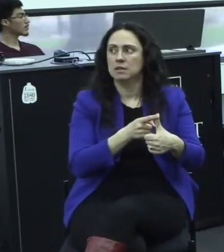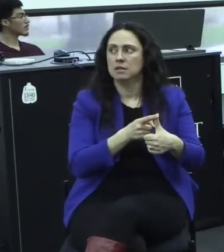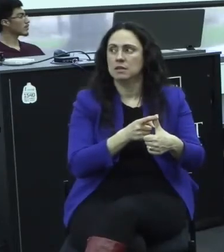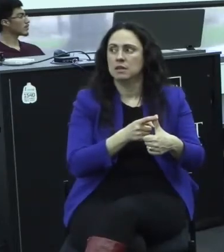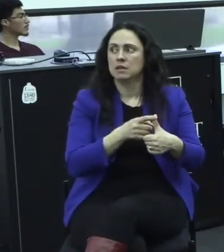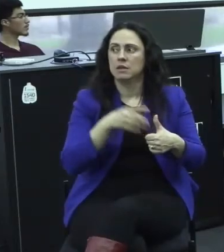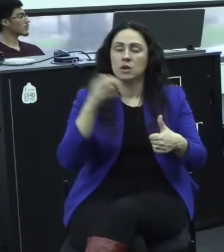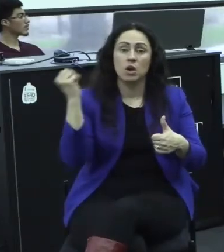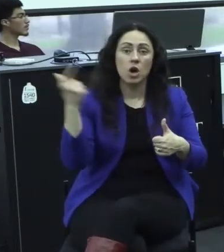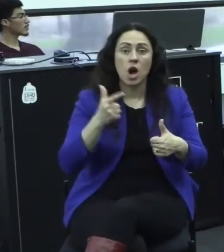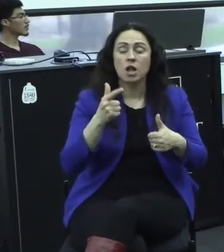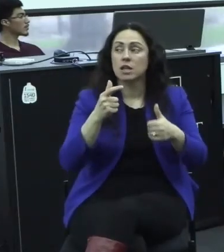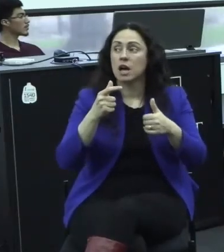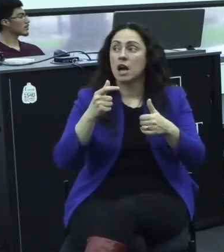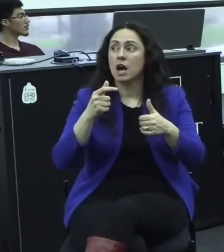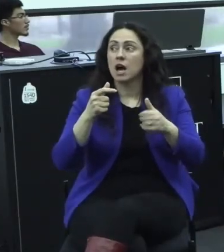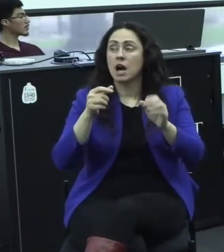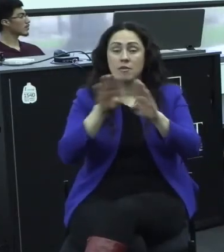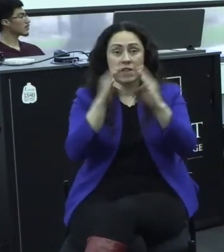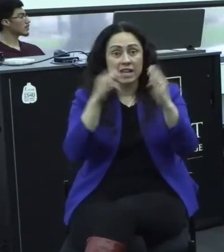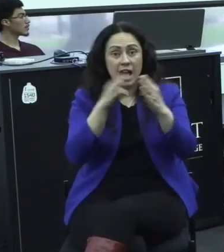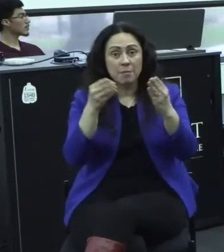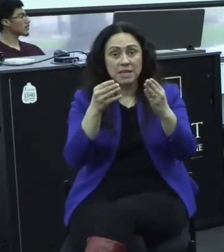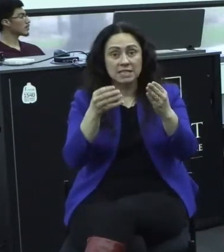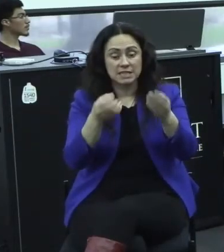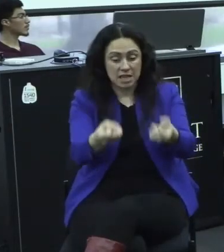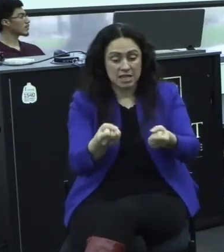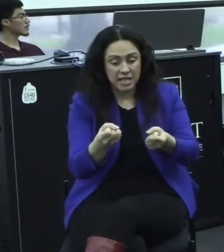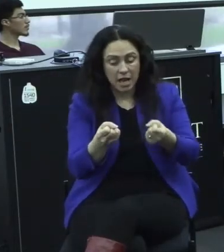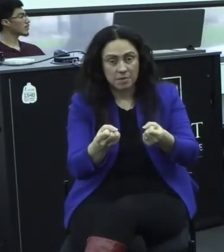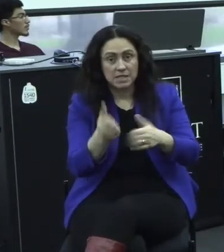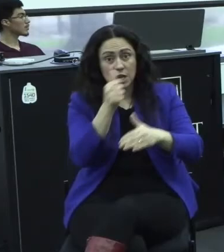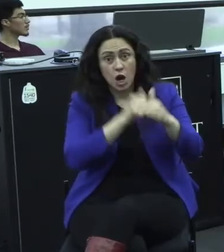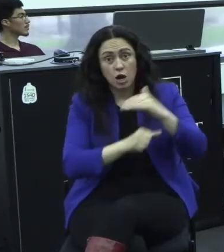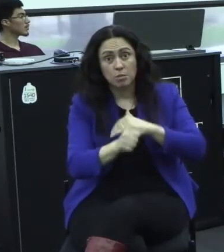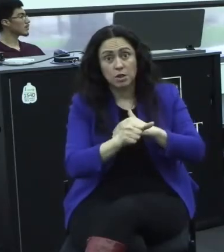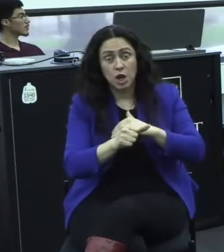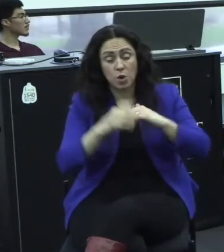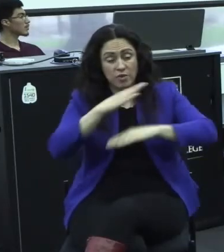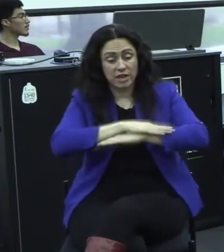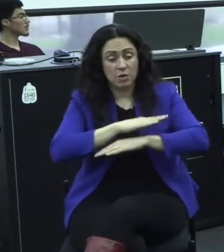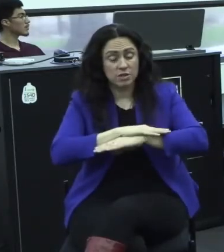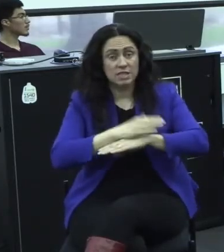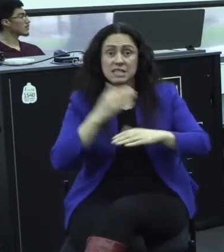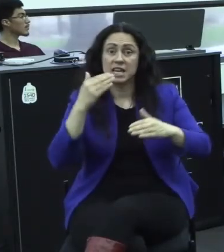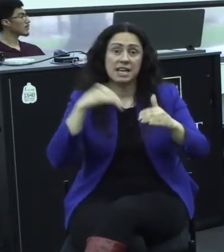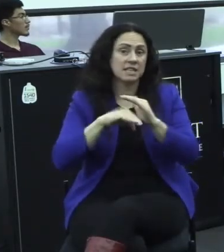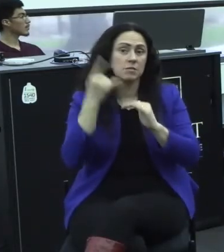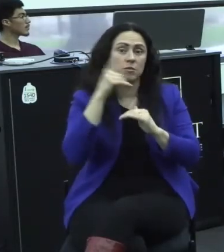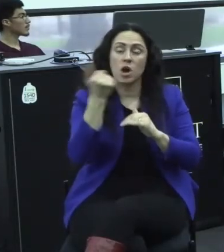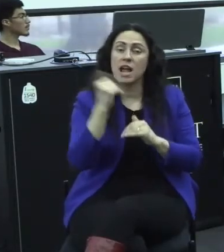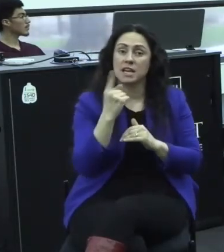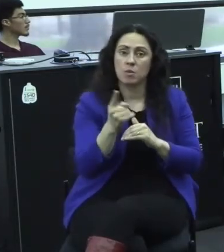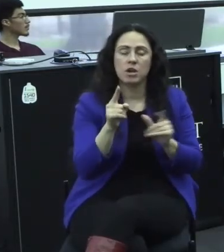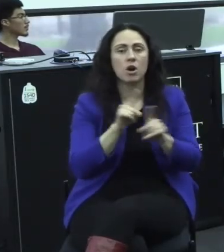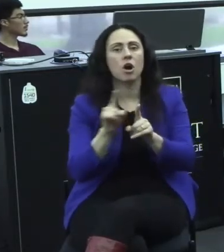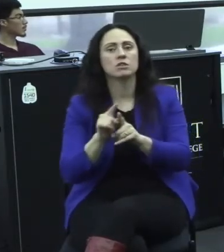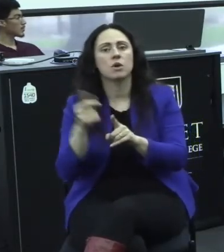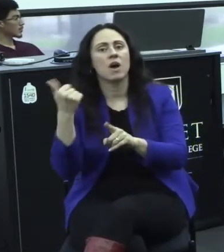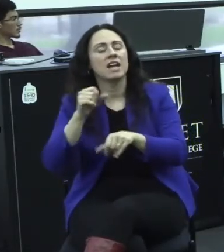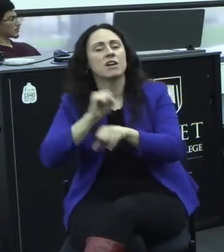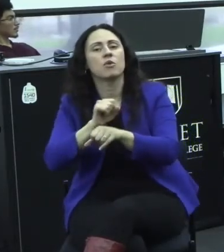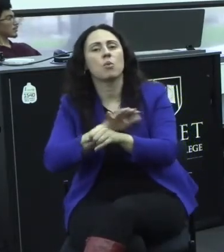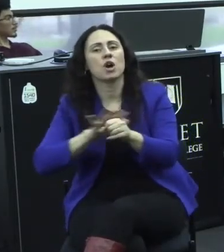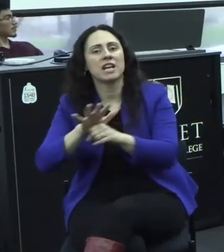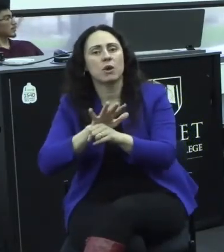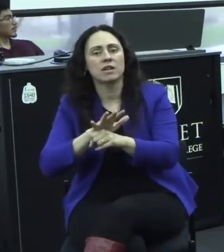of the cabinets are located below the countertops and accessible to anybody, right? The other thing is any of the work areas.